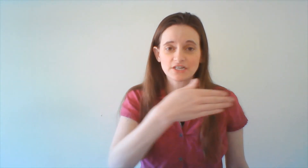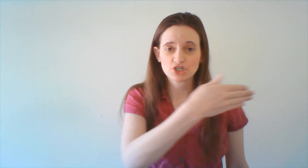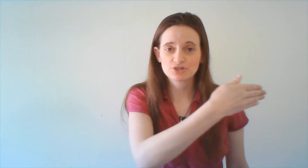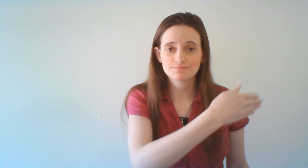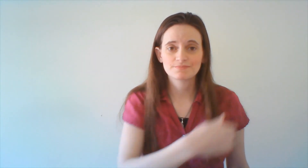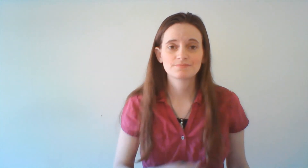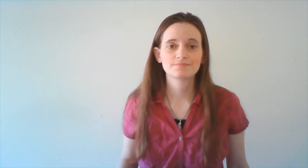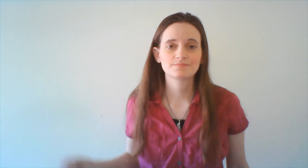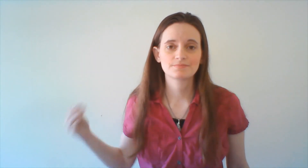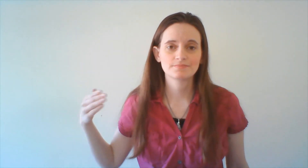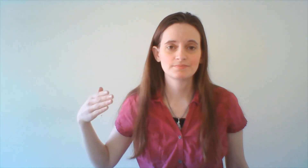Fish.